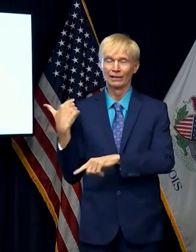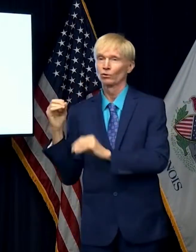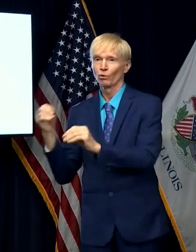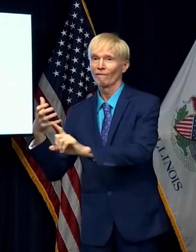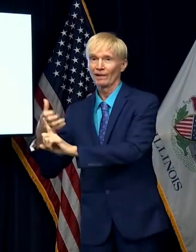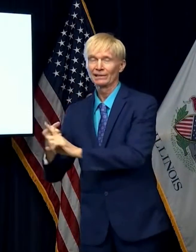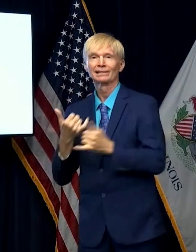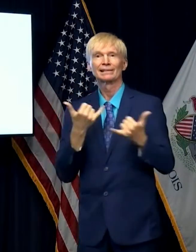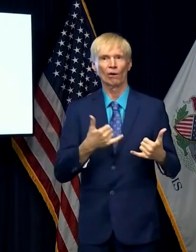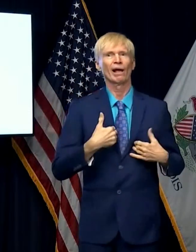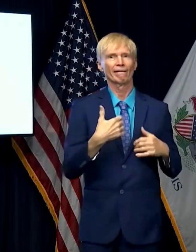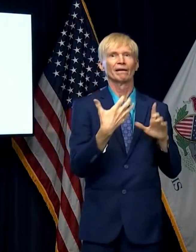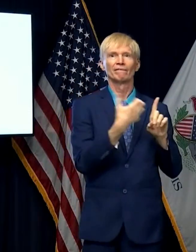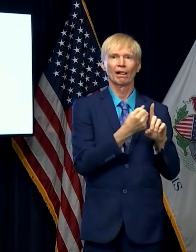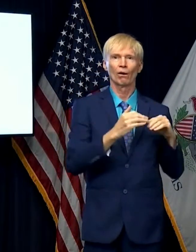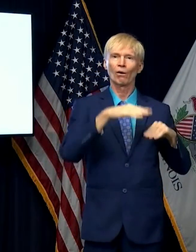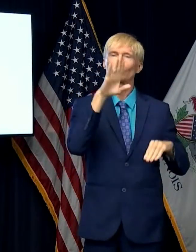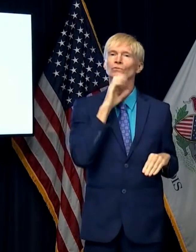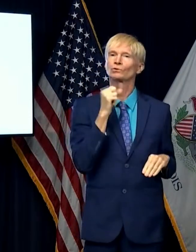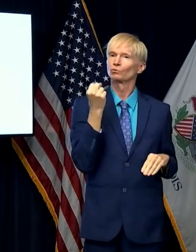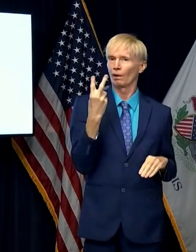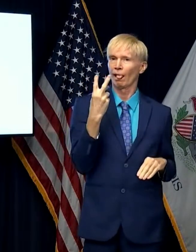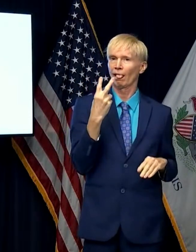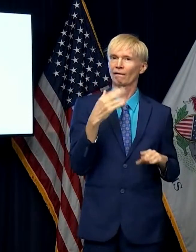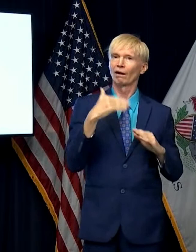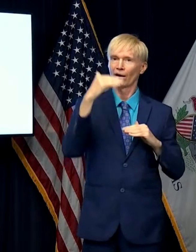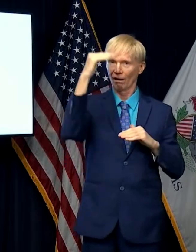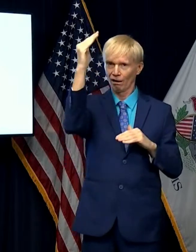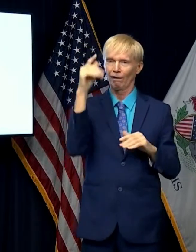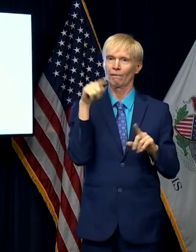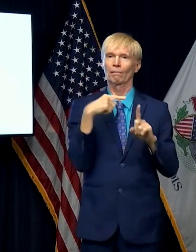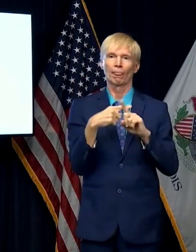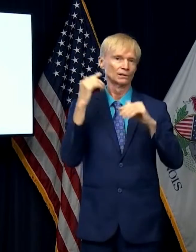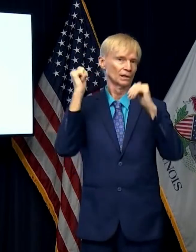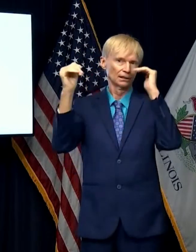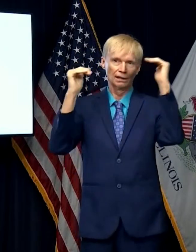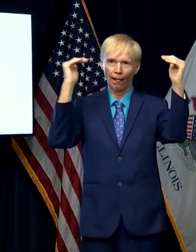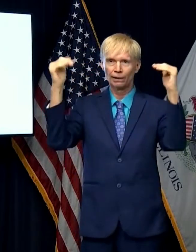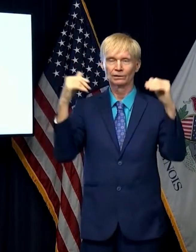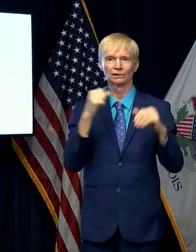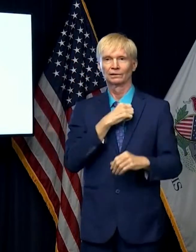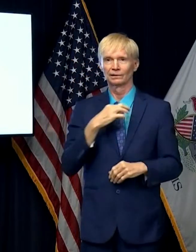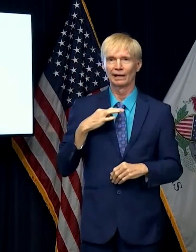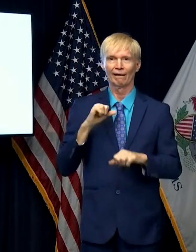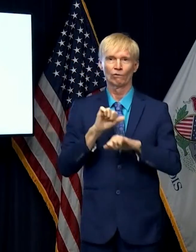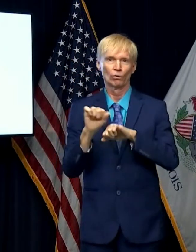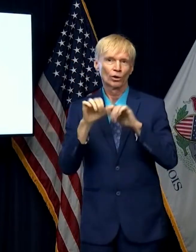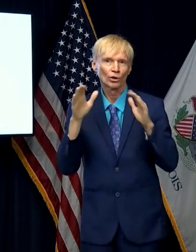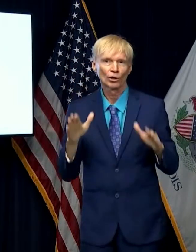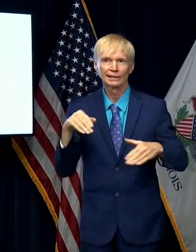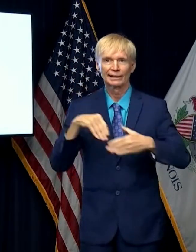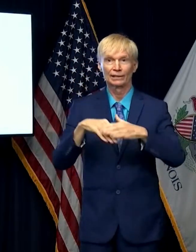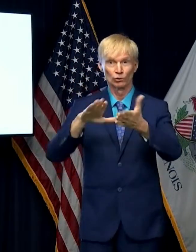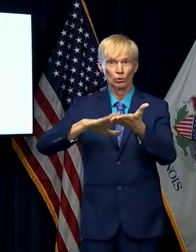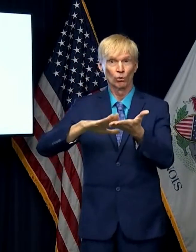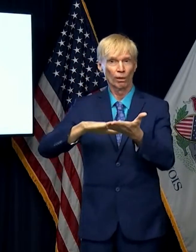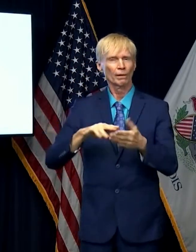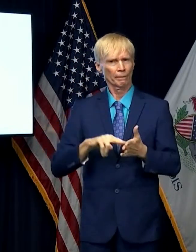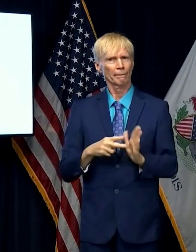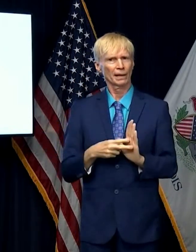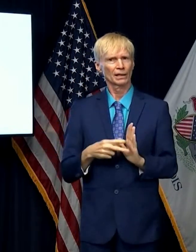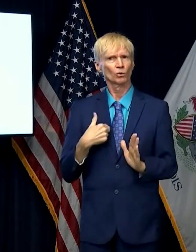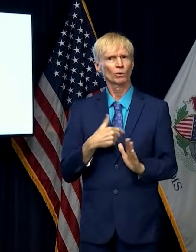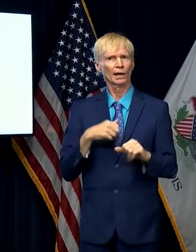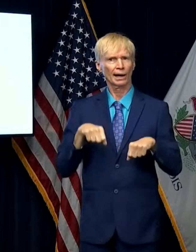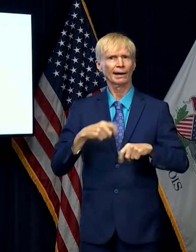for at least every person 12 and over, including all the people, obviously the adults that work in schools, we now have the ability to